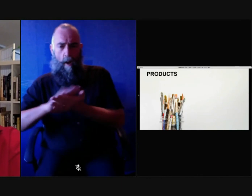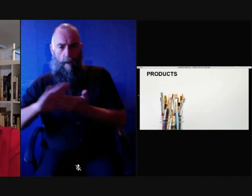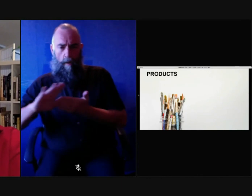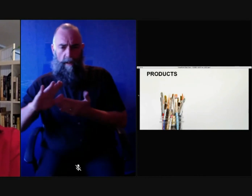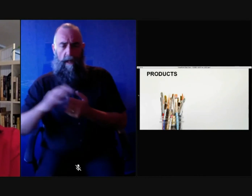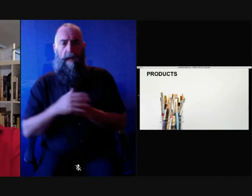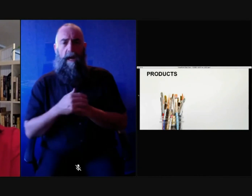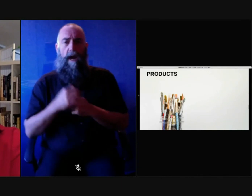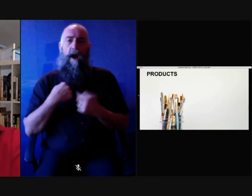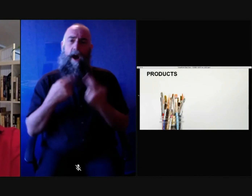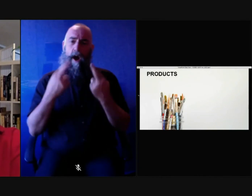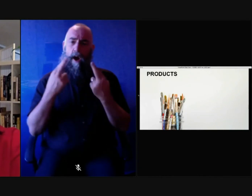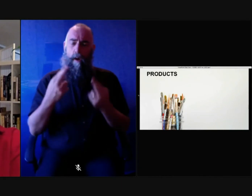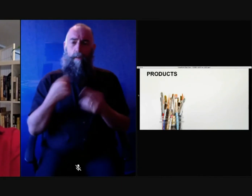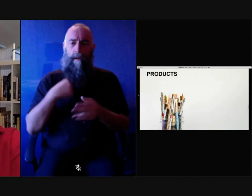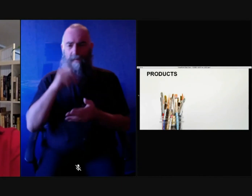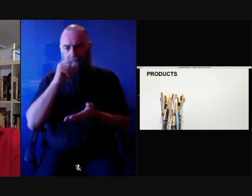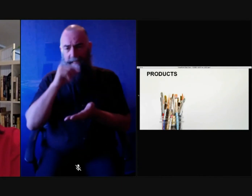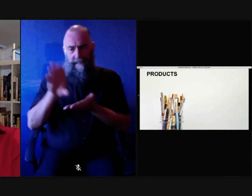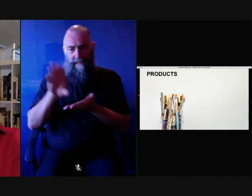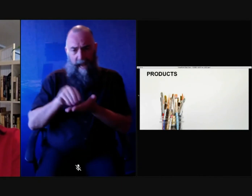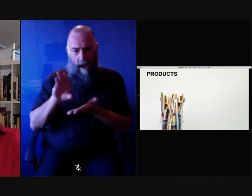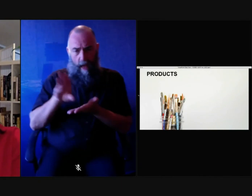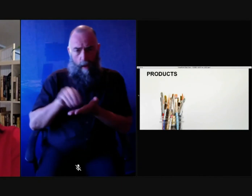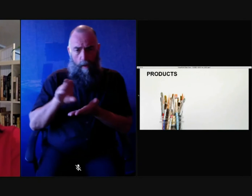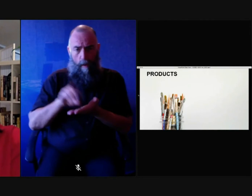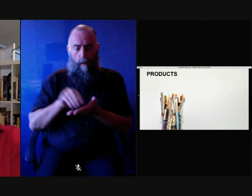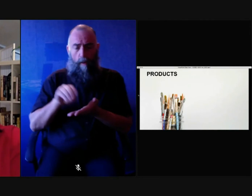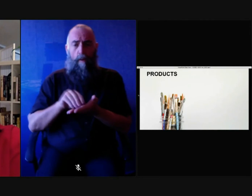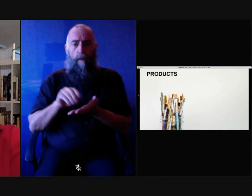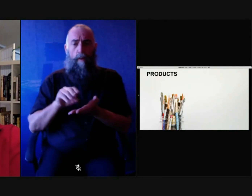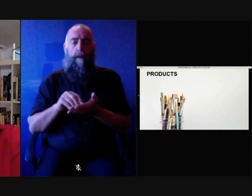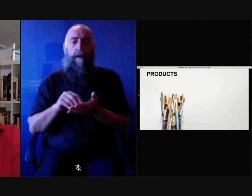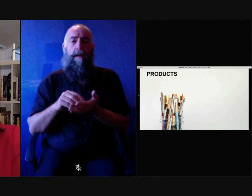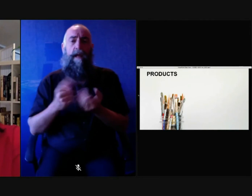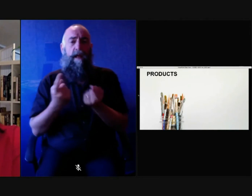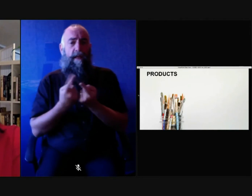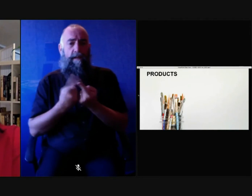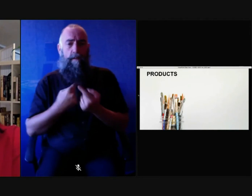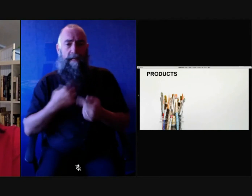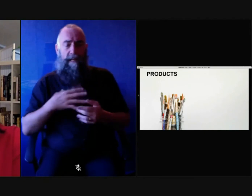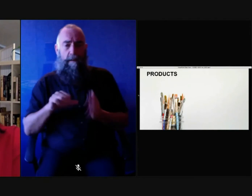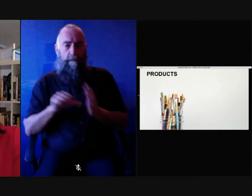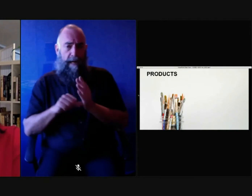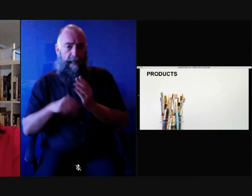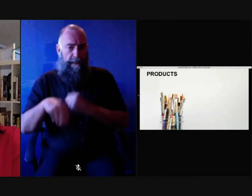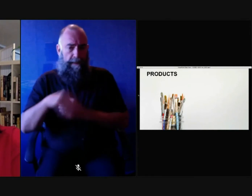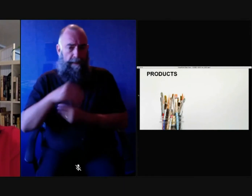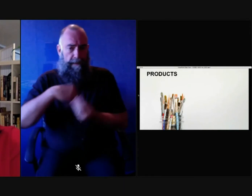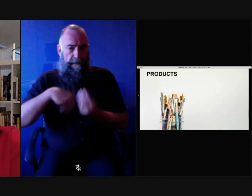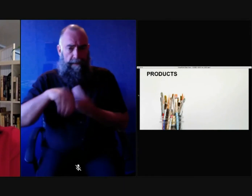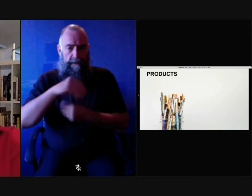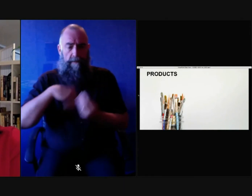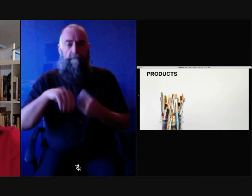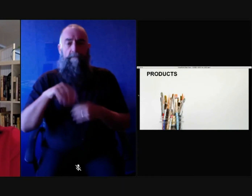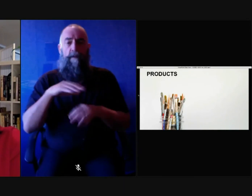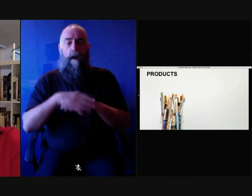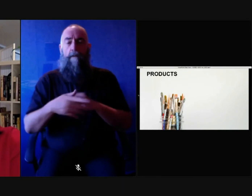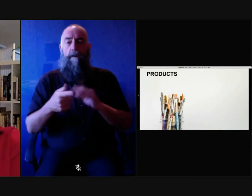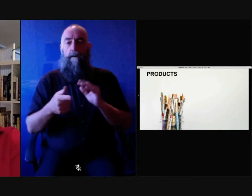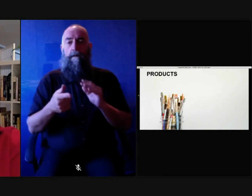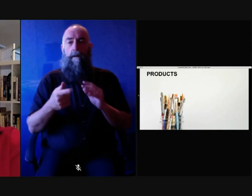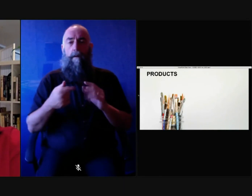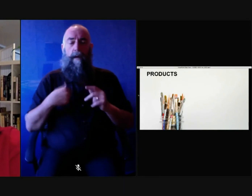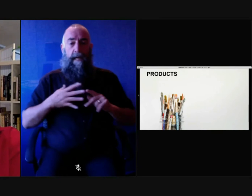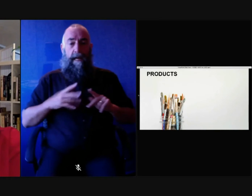download, things that can be monetized, and maybe even products like merchandise or